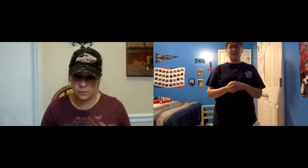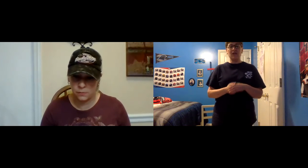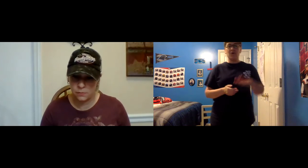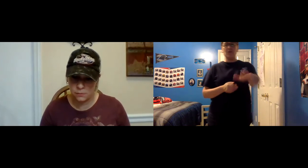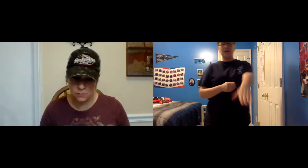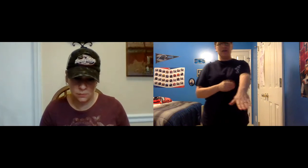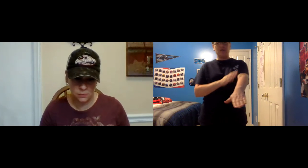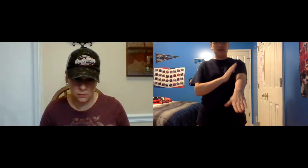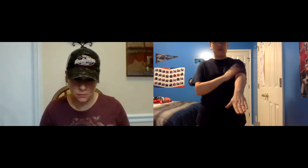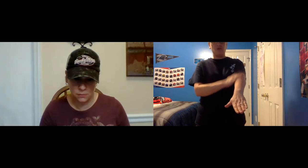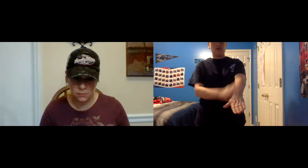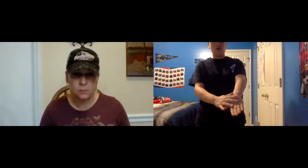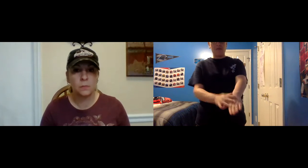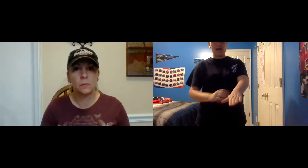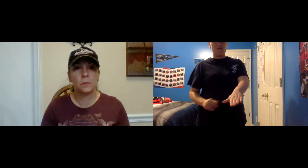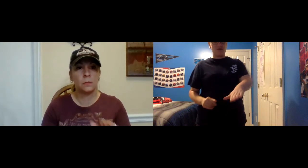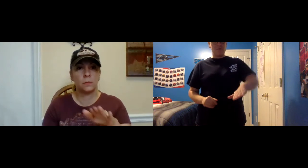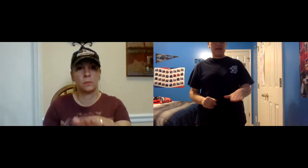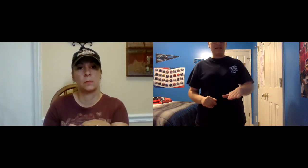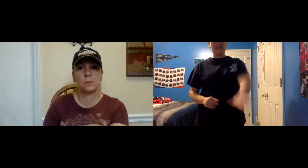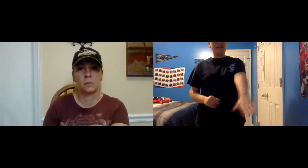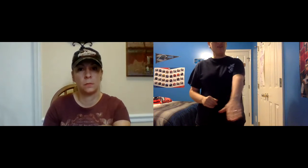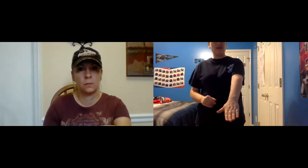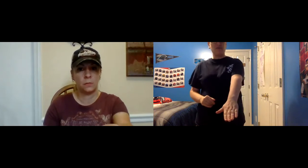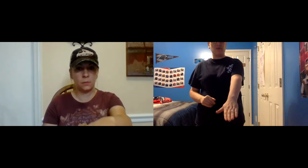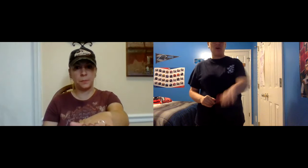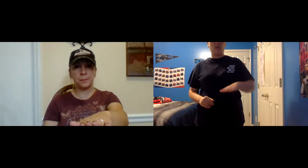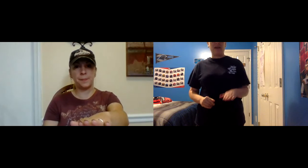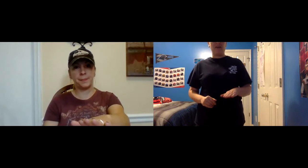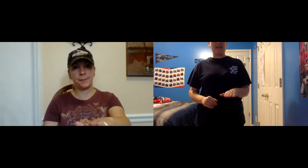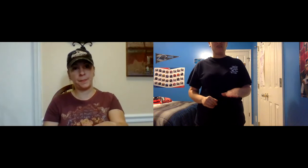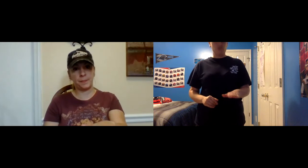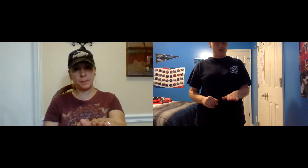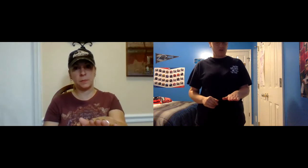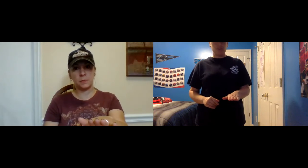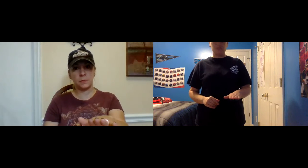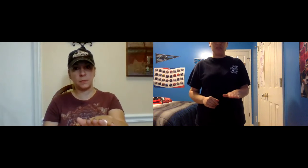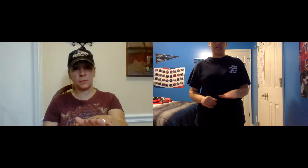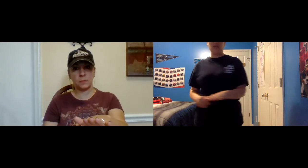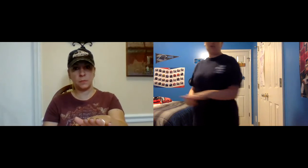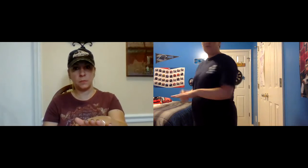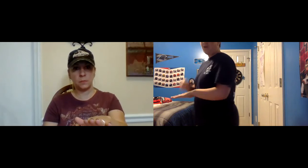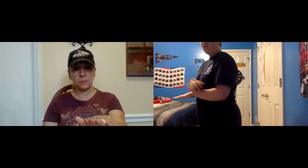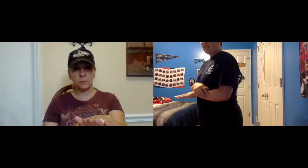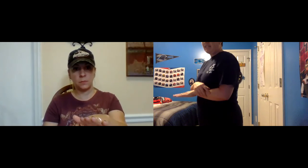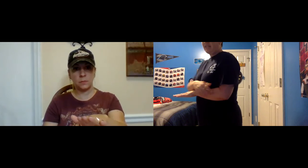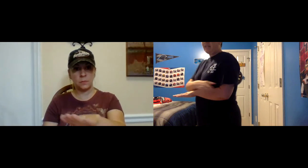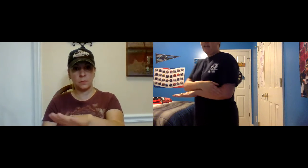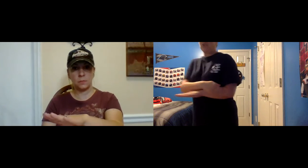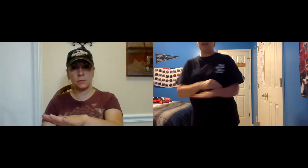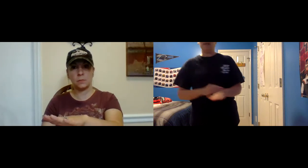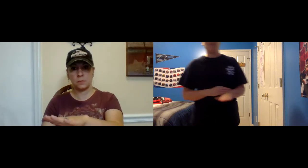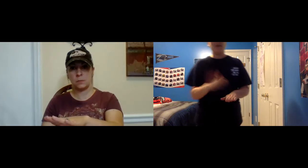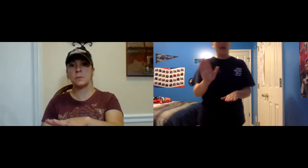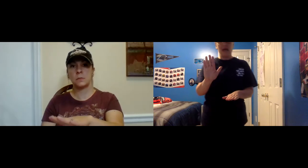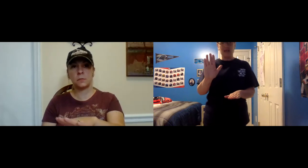then slow, you've got your arm out for a base, and you don't have to put it all the way out. I guess you could just put it here, resting at